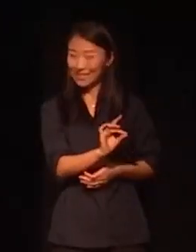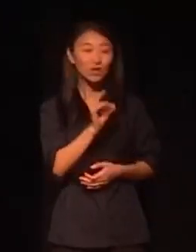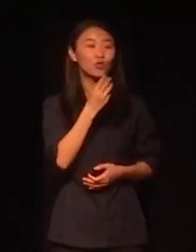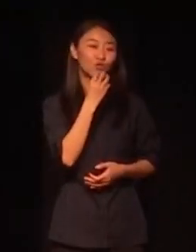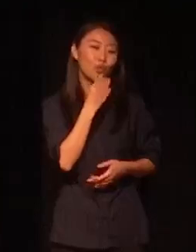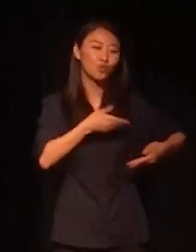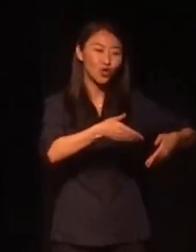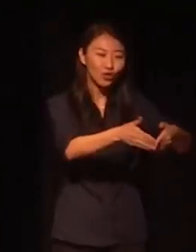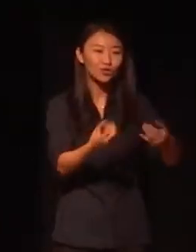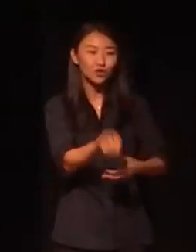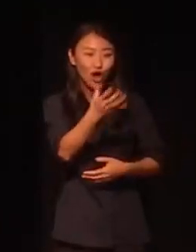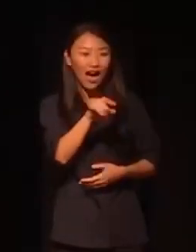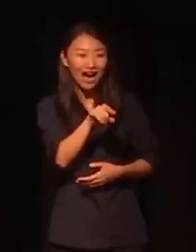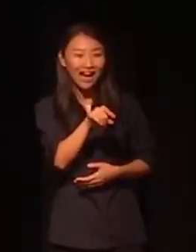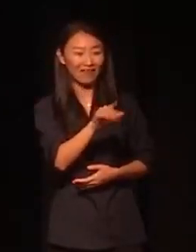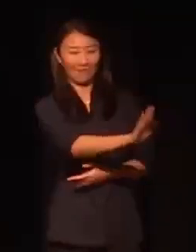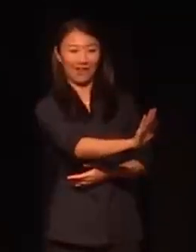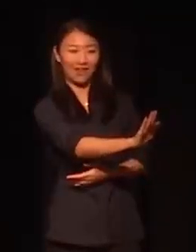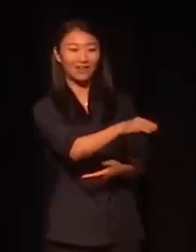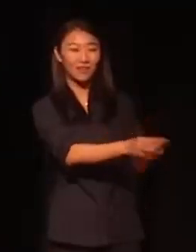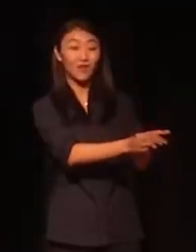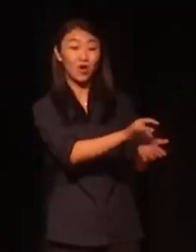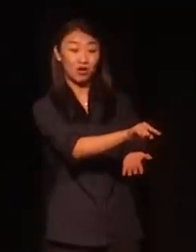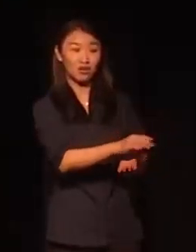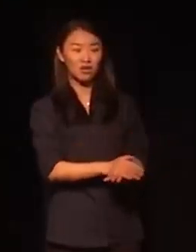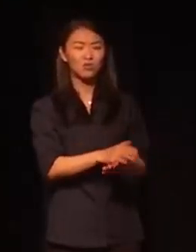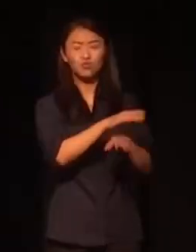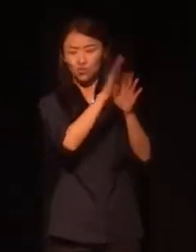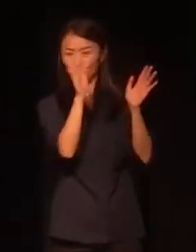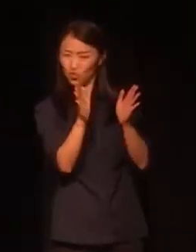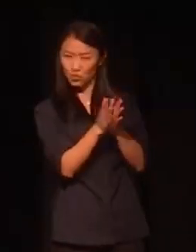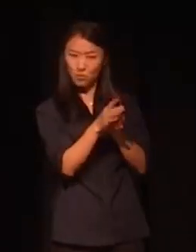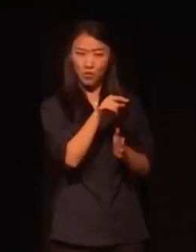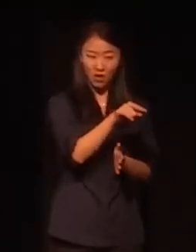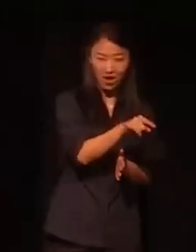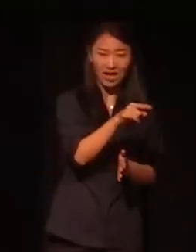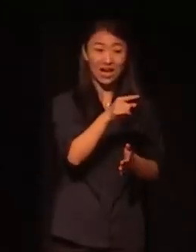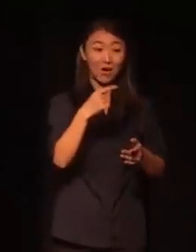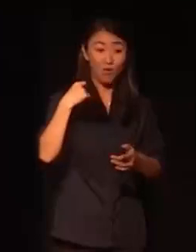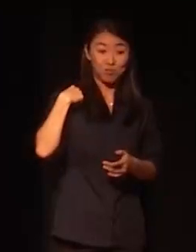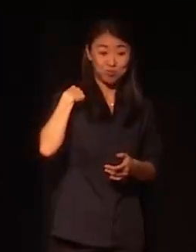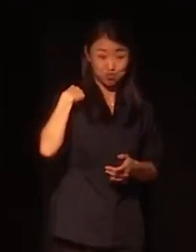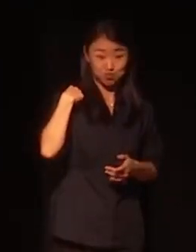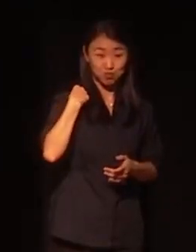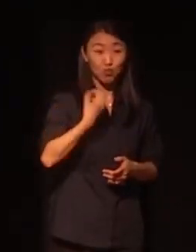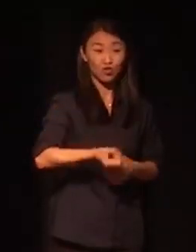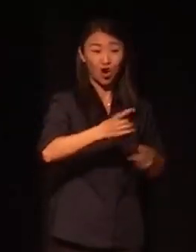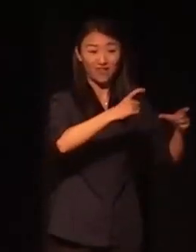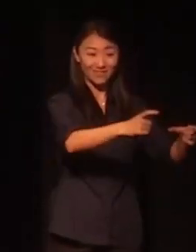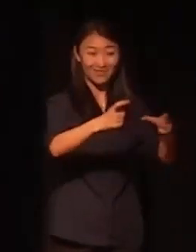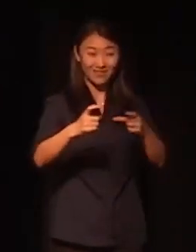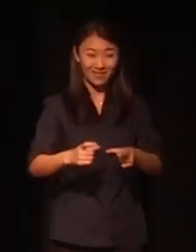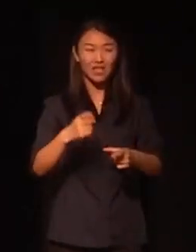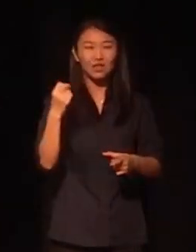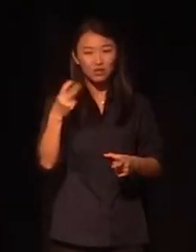cuisine. And then all these has to do with Chinese dishes, but we also refer to